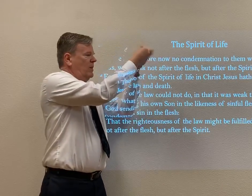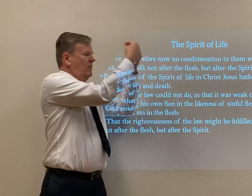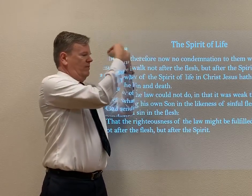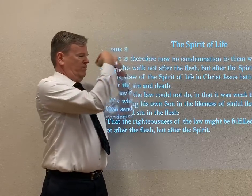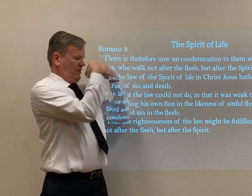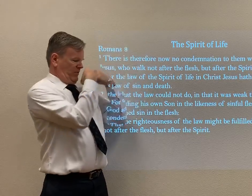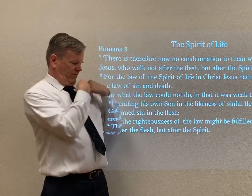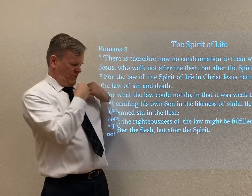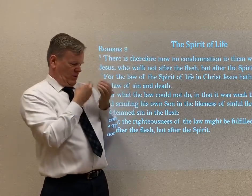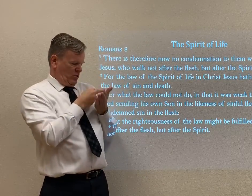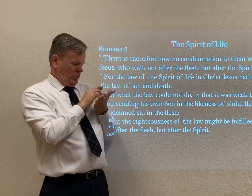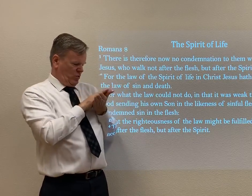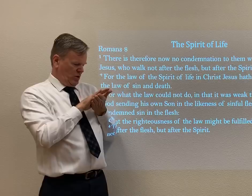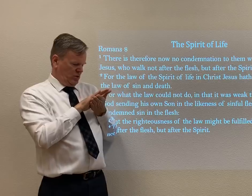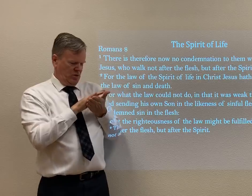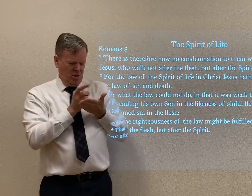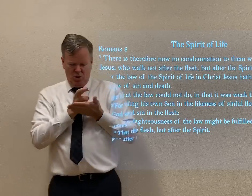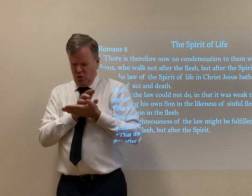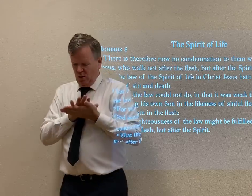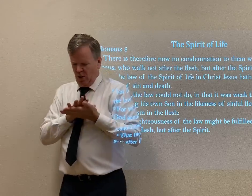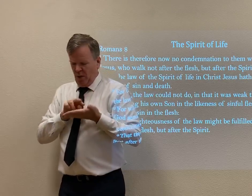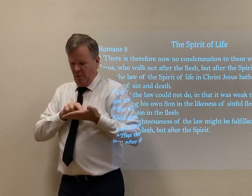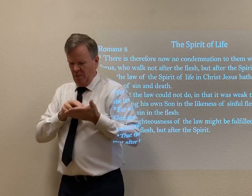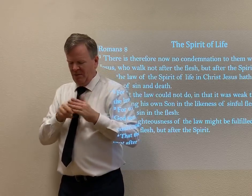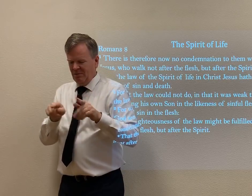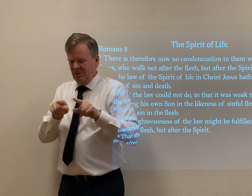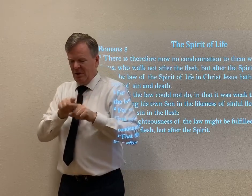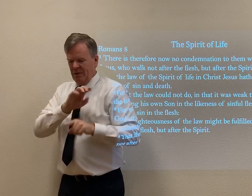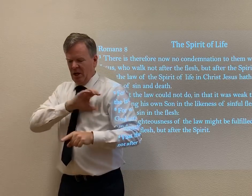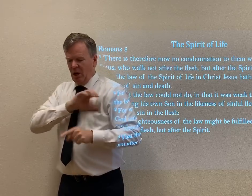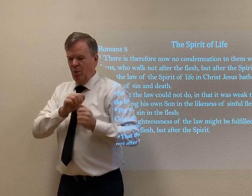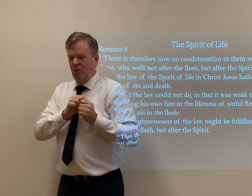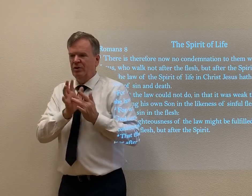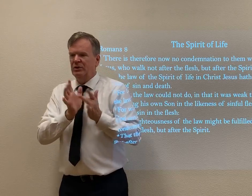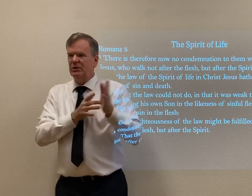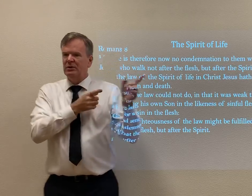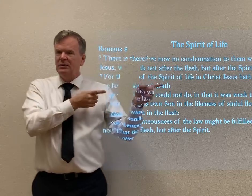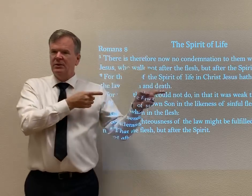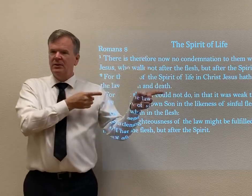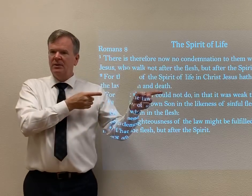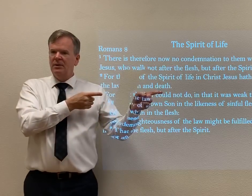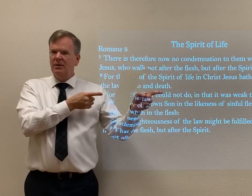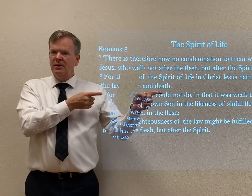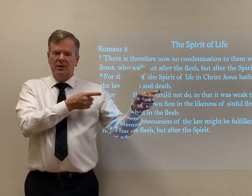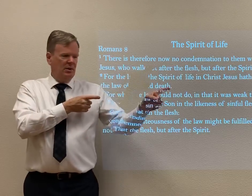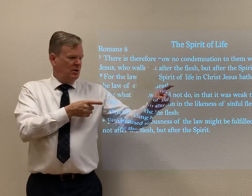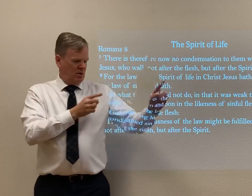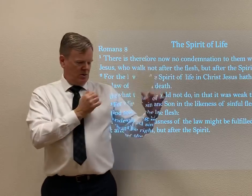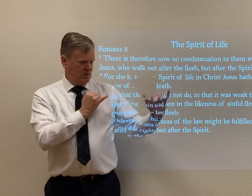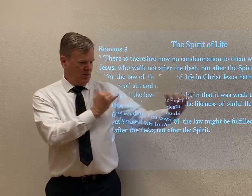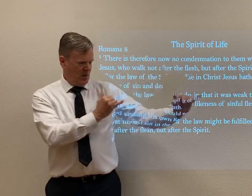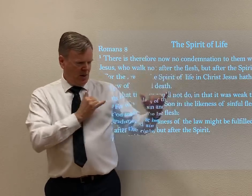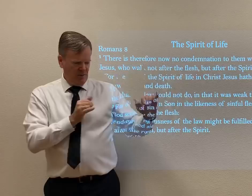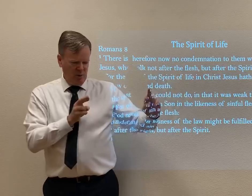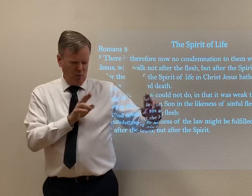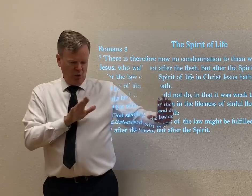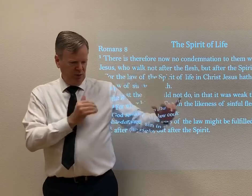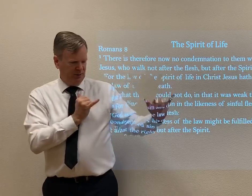Understanding that with the Holy Ghost, being filled with the Holy Ghost, righteousness means having the same character as Jesus, right? Being saved.